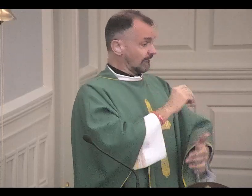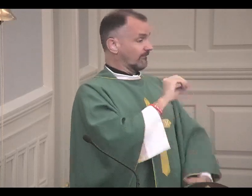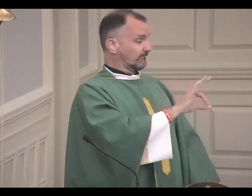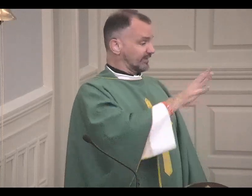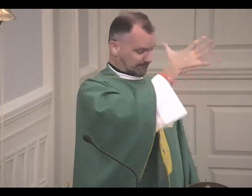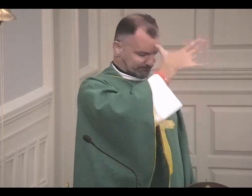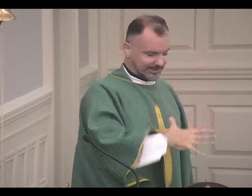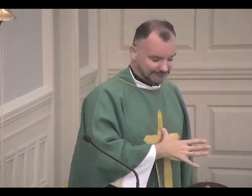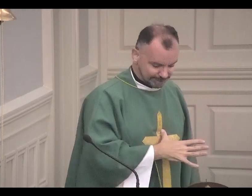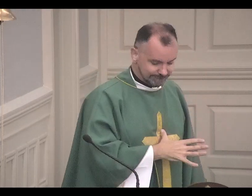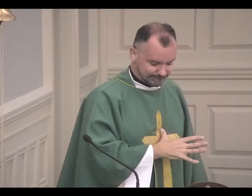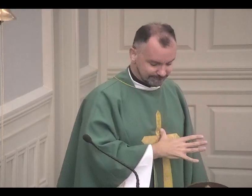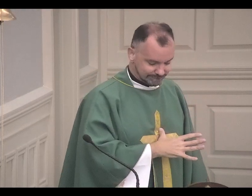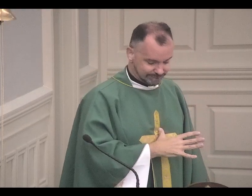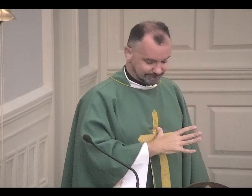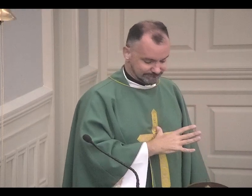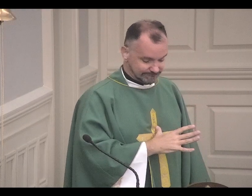to men.